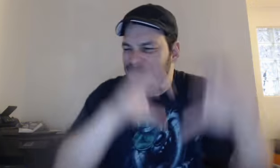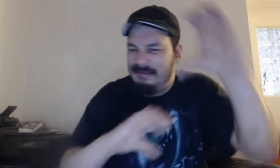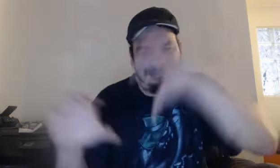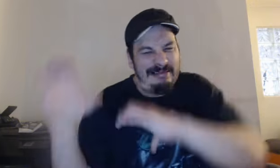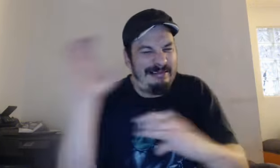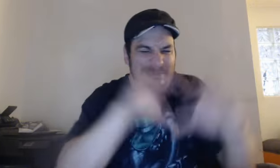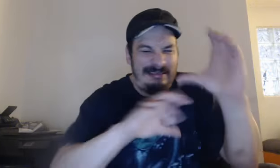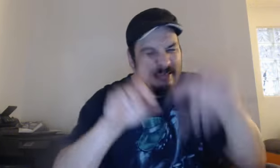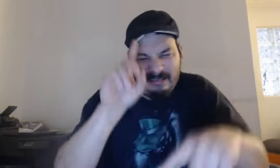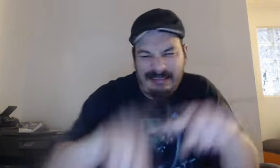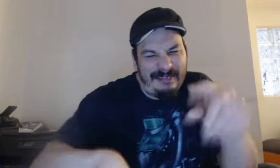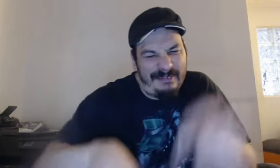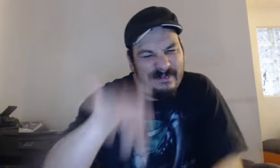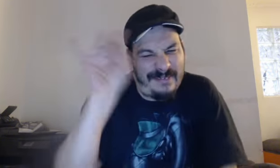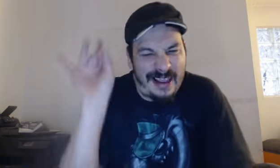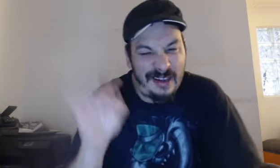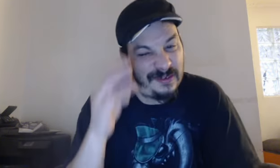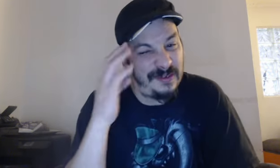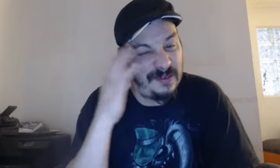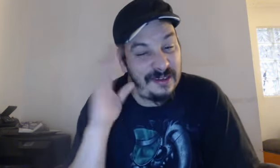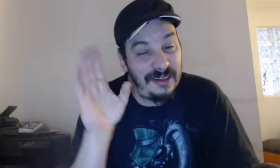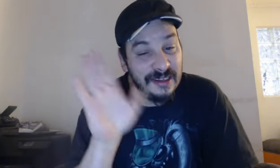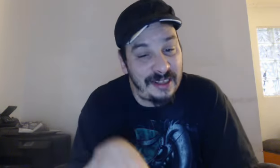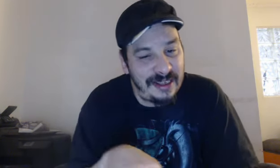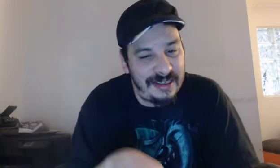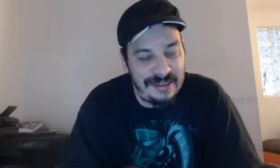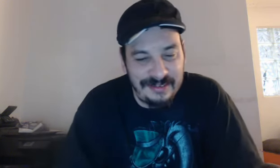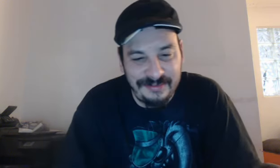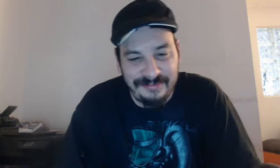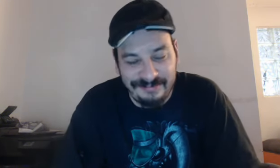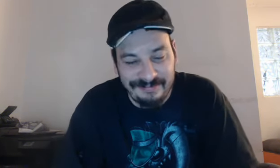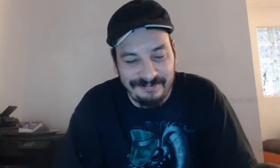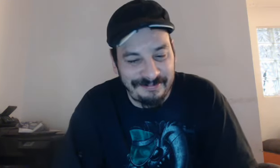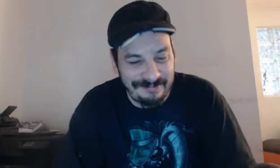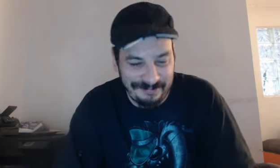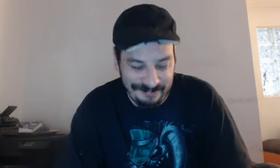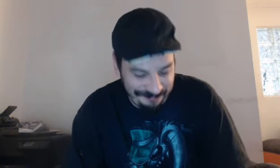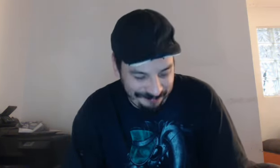chaos into clockwork. This is the Microsoft